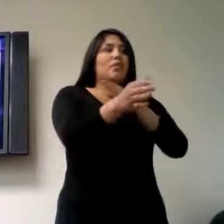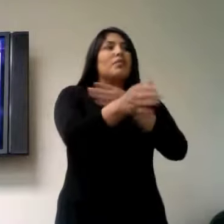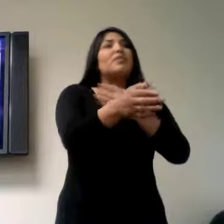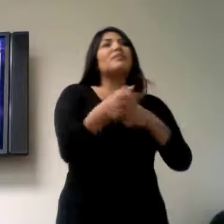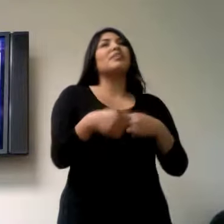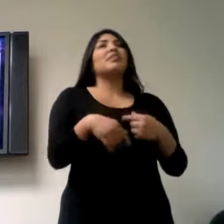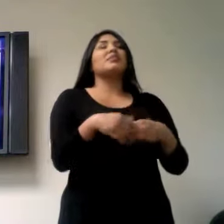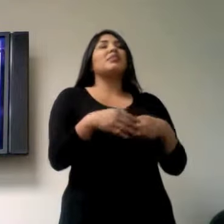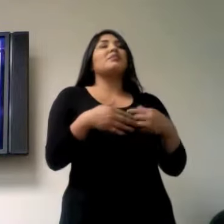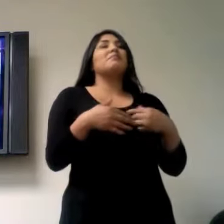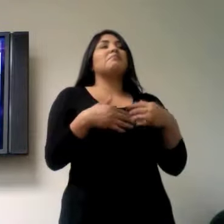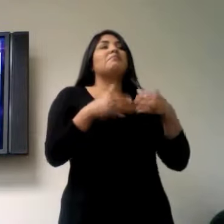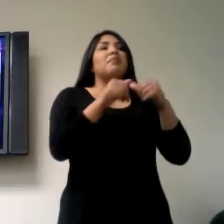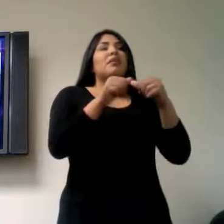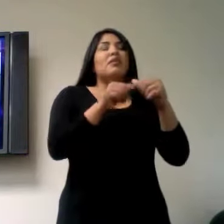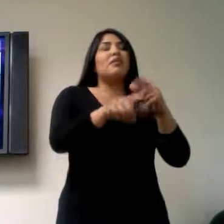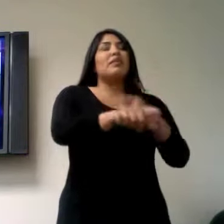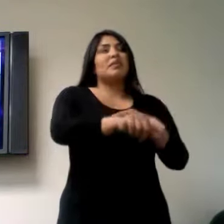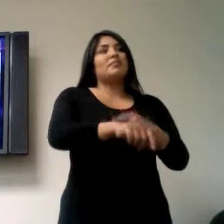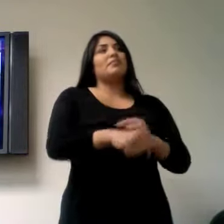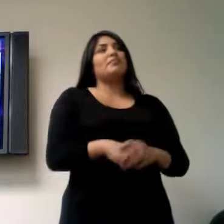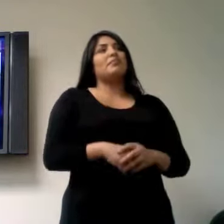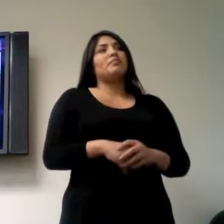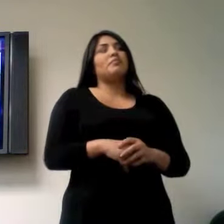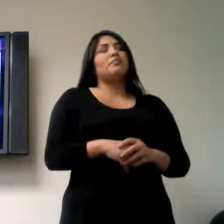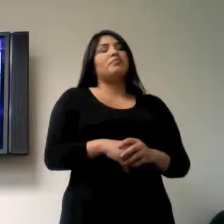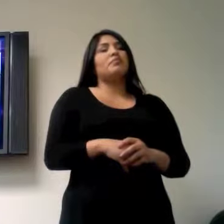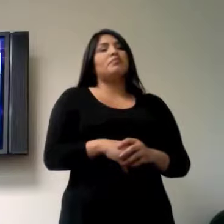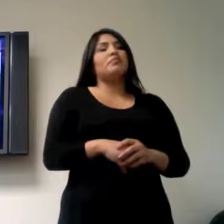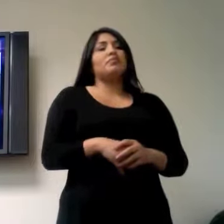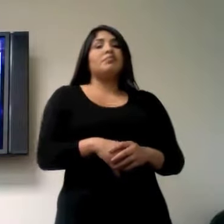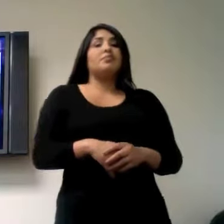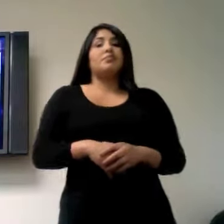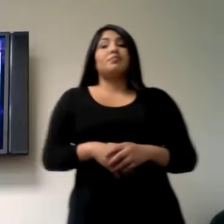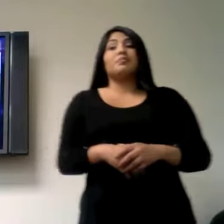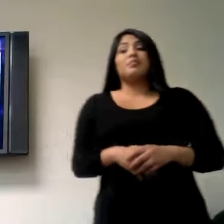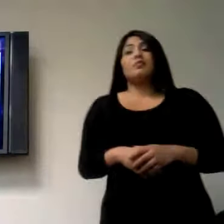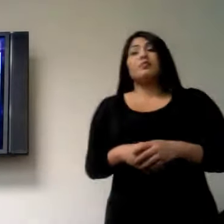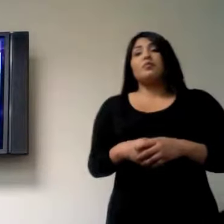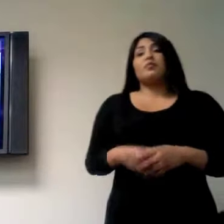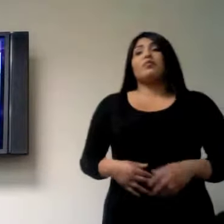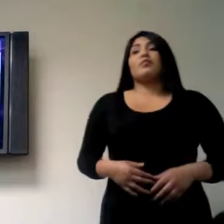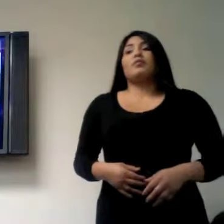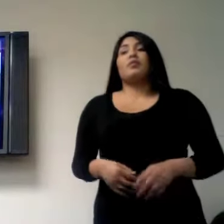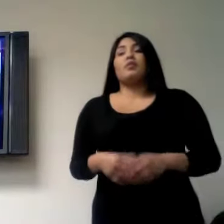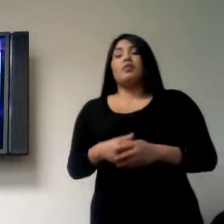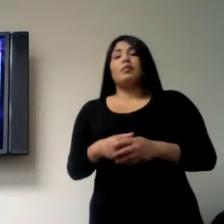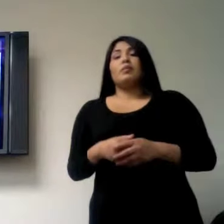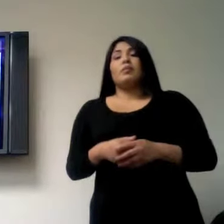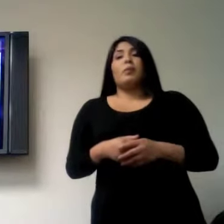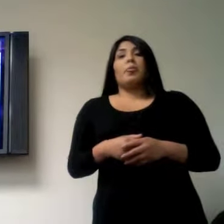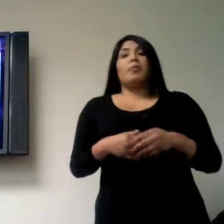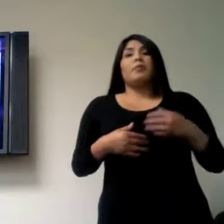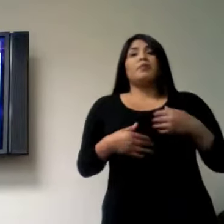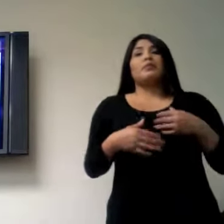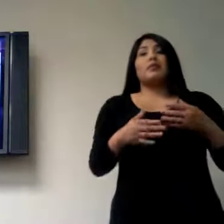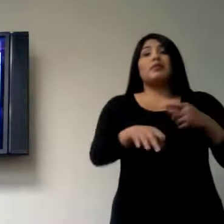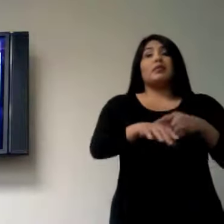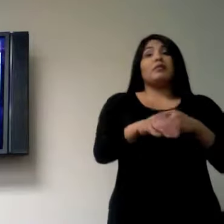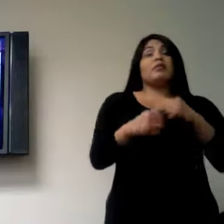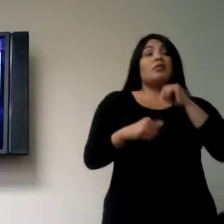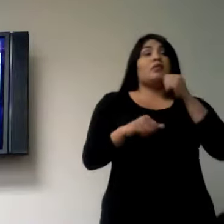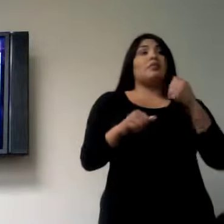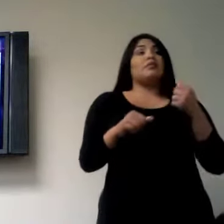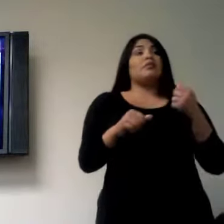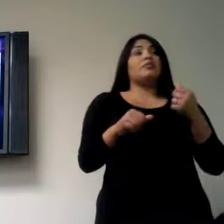and kill time. Although the privilege of purchasing goods was not always available, at times prisoners could